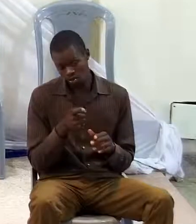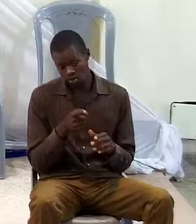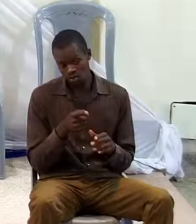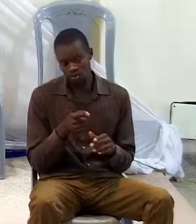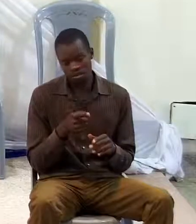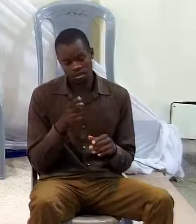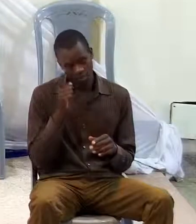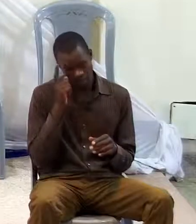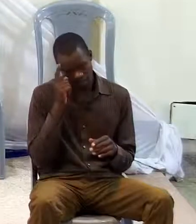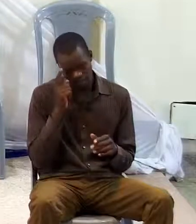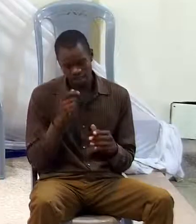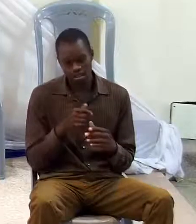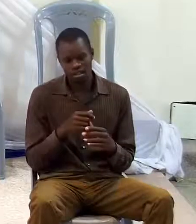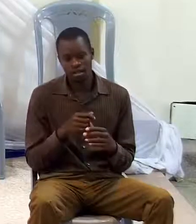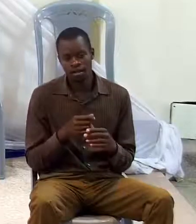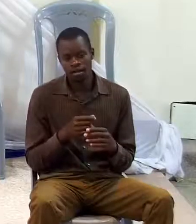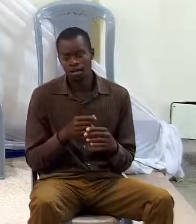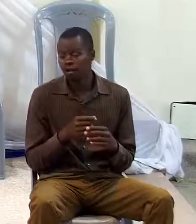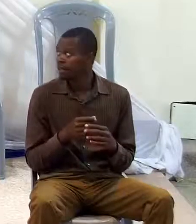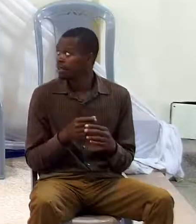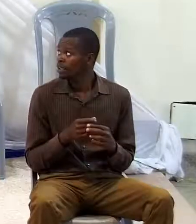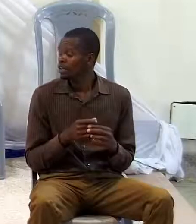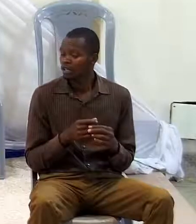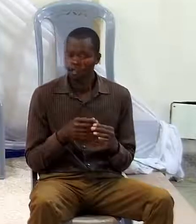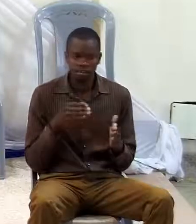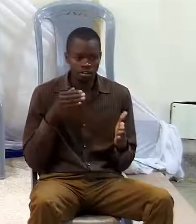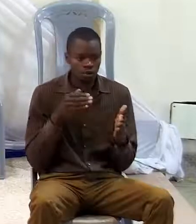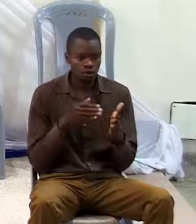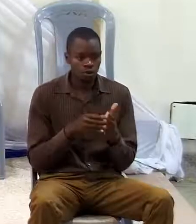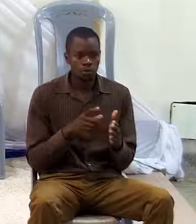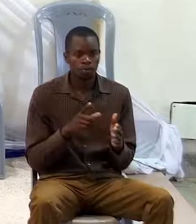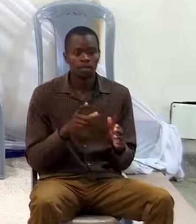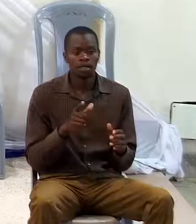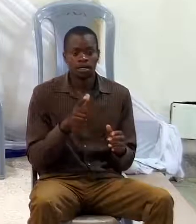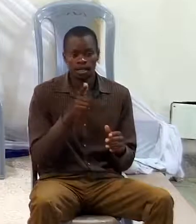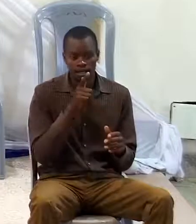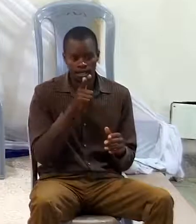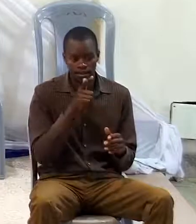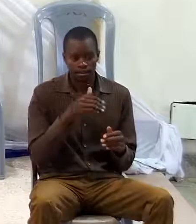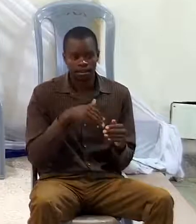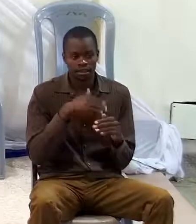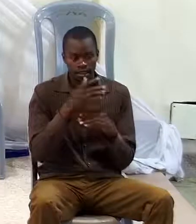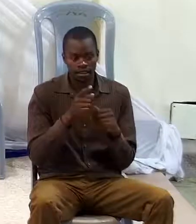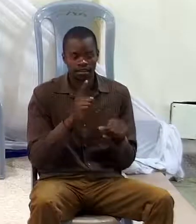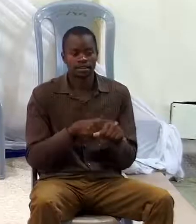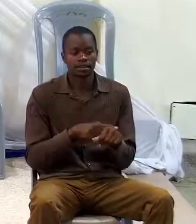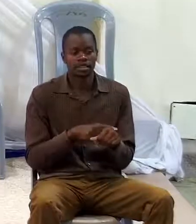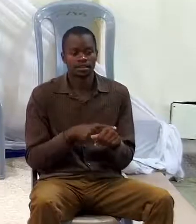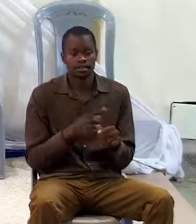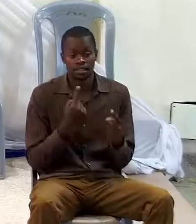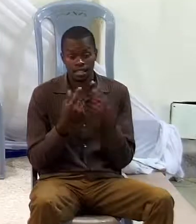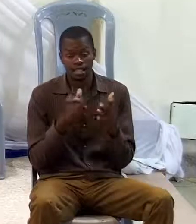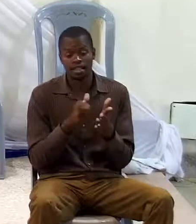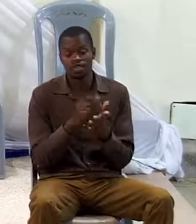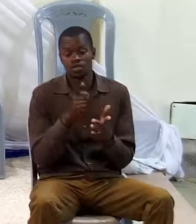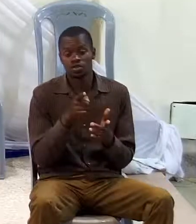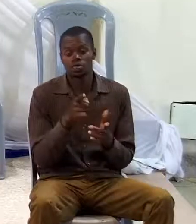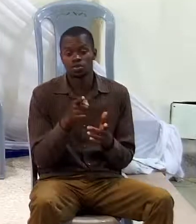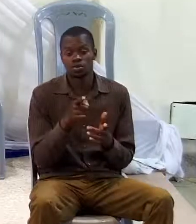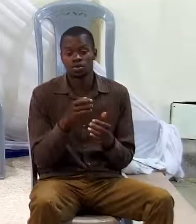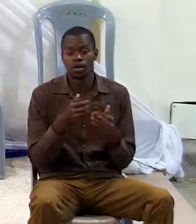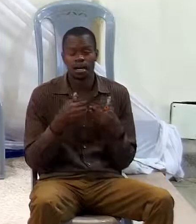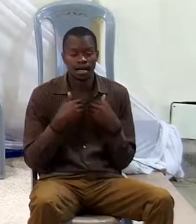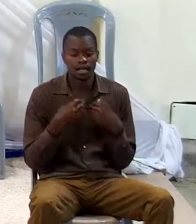maybe lunch, the next meal, saying that you had eaten enough for the whole